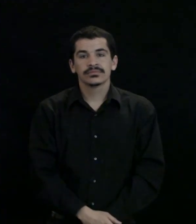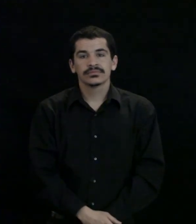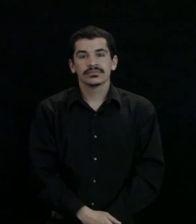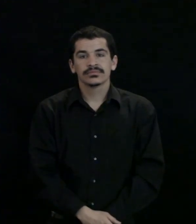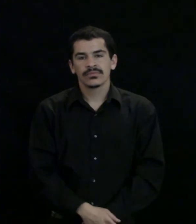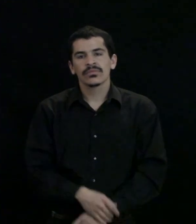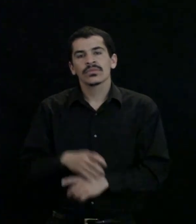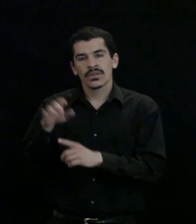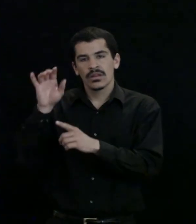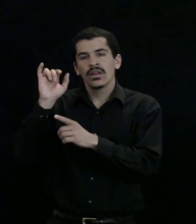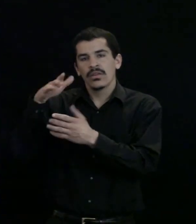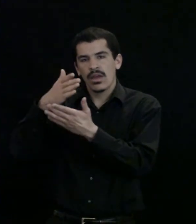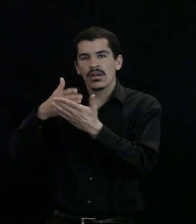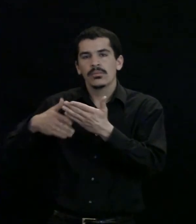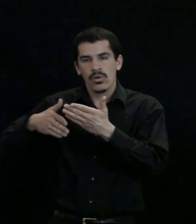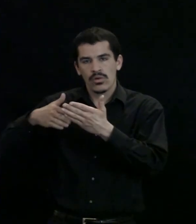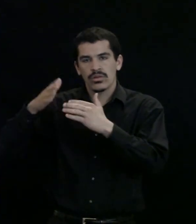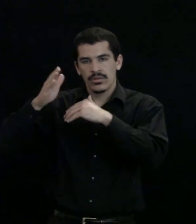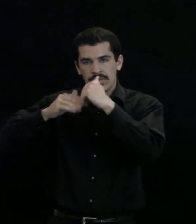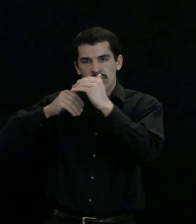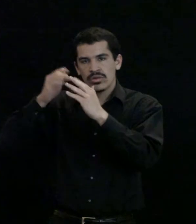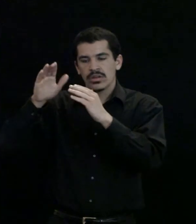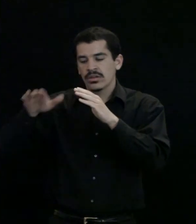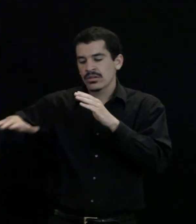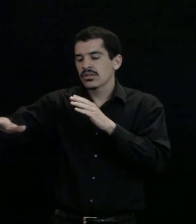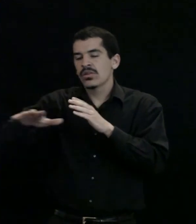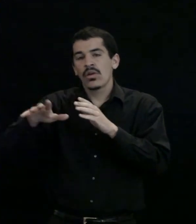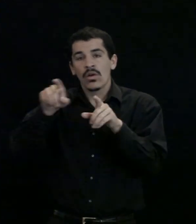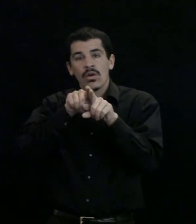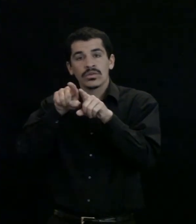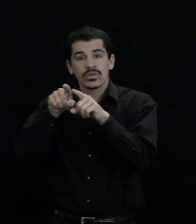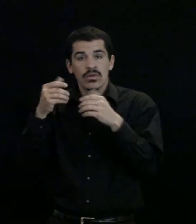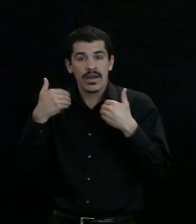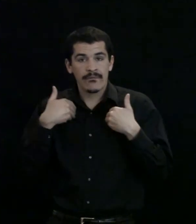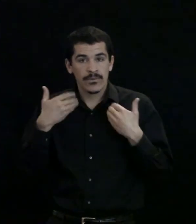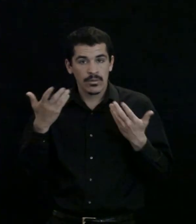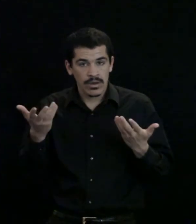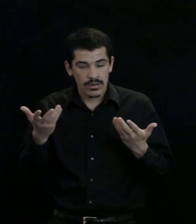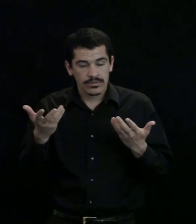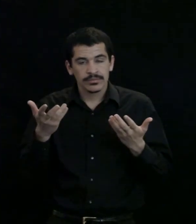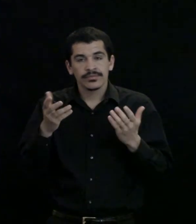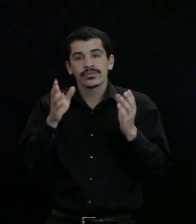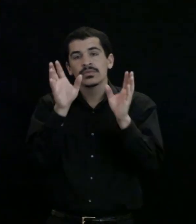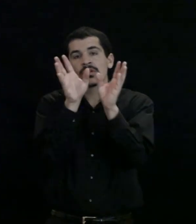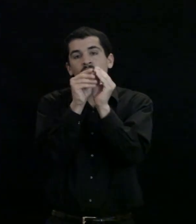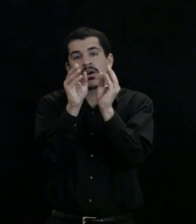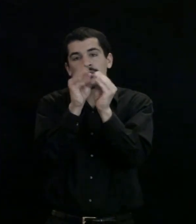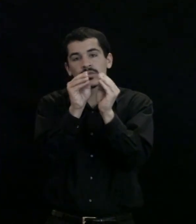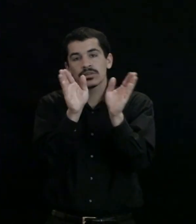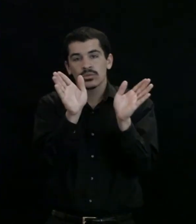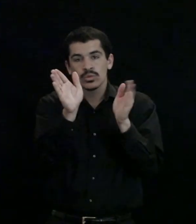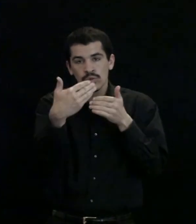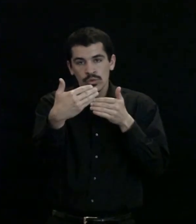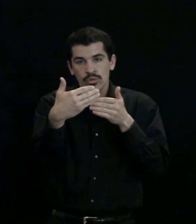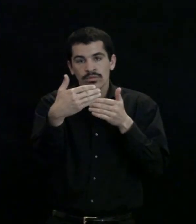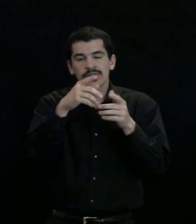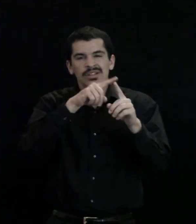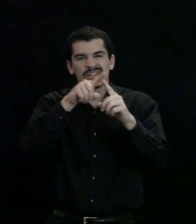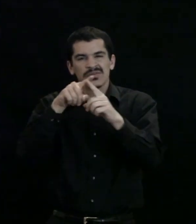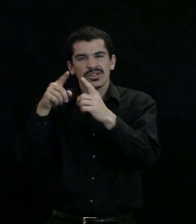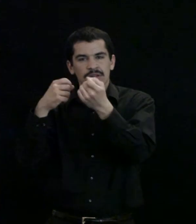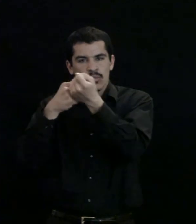This part of the facility would also have conference rooms, support services,